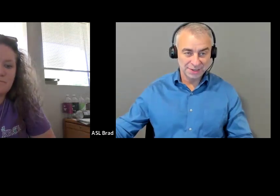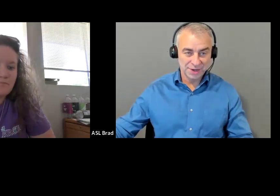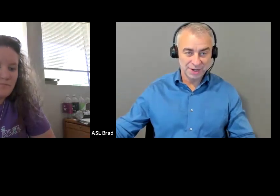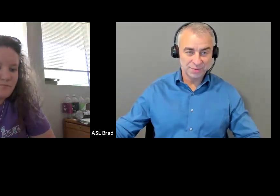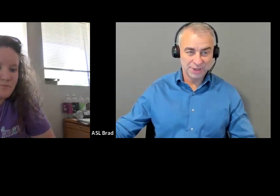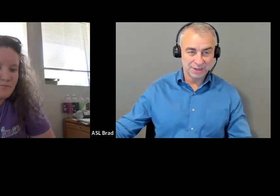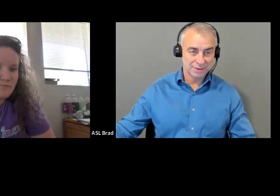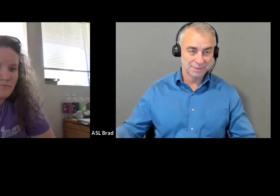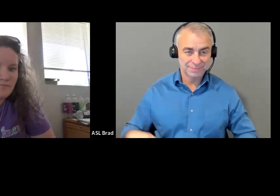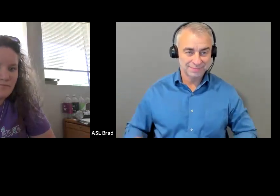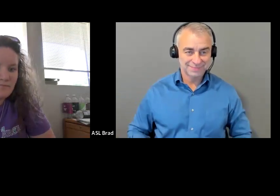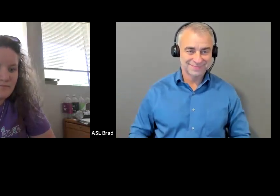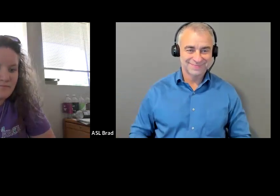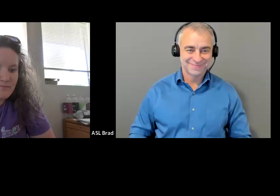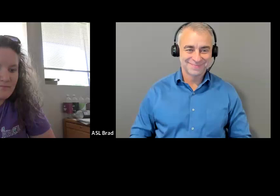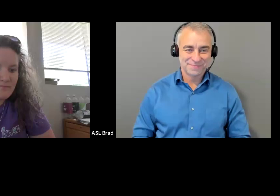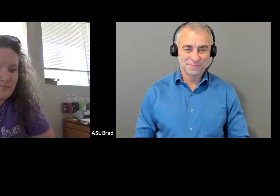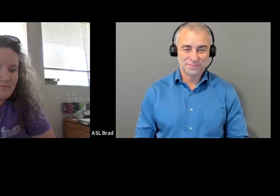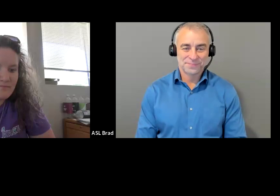She signed. Okay, 1 minute.